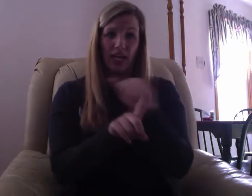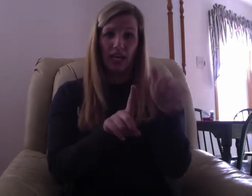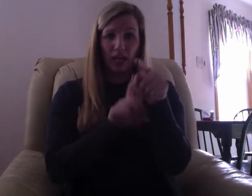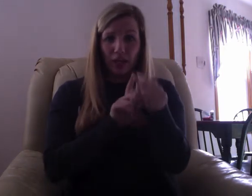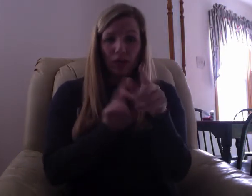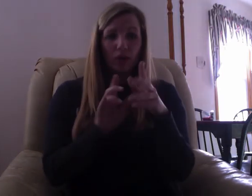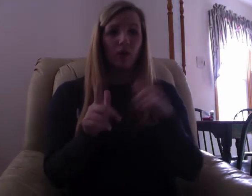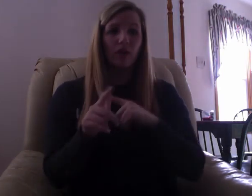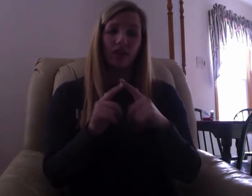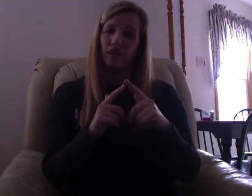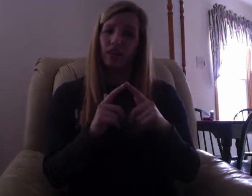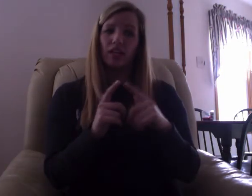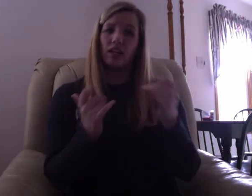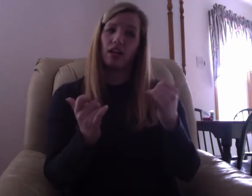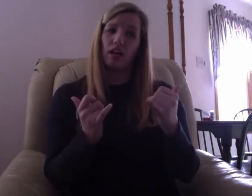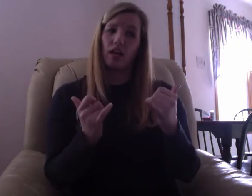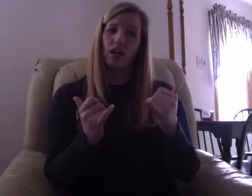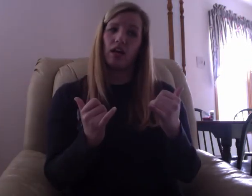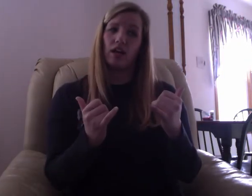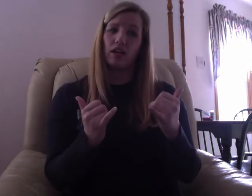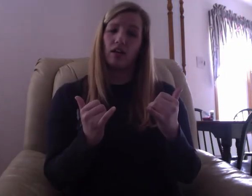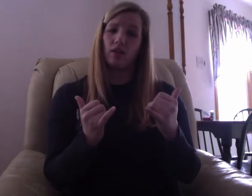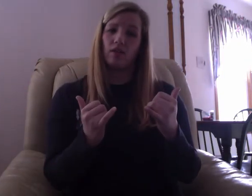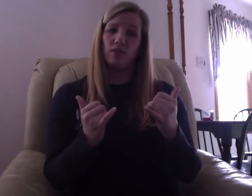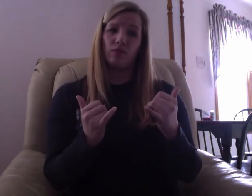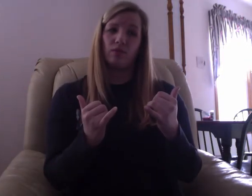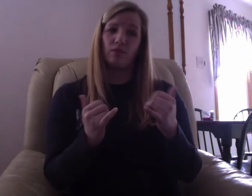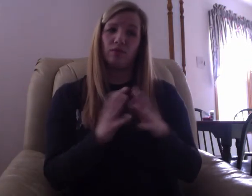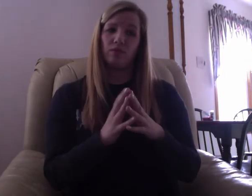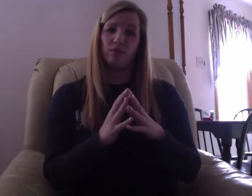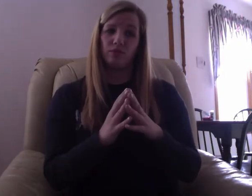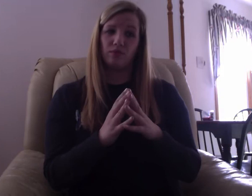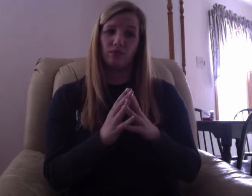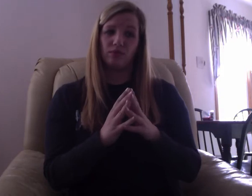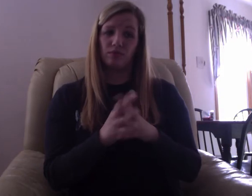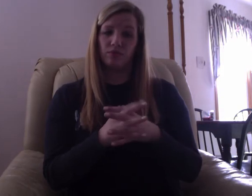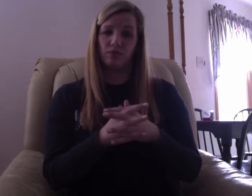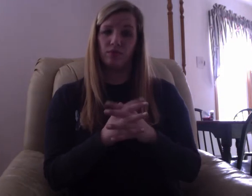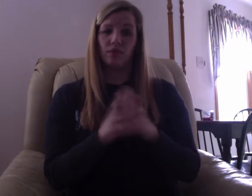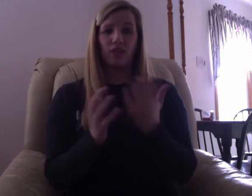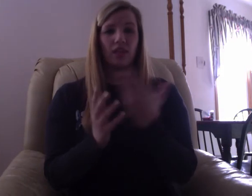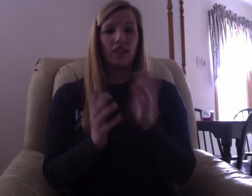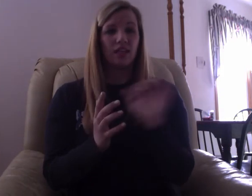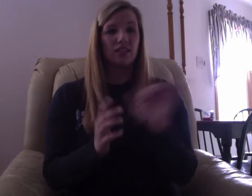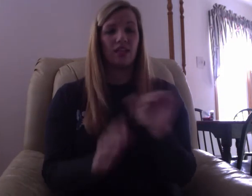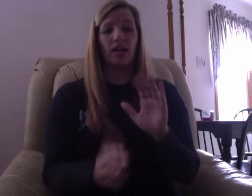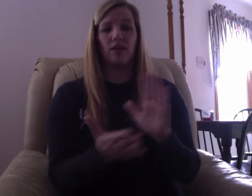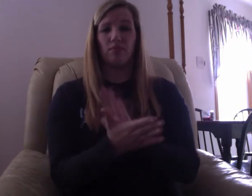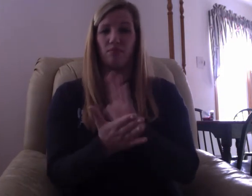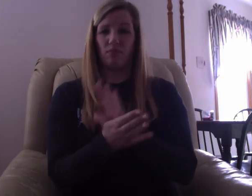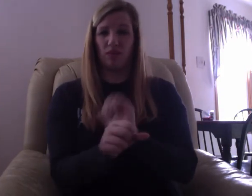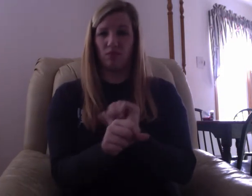So stuff like that, systematic things like that. Even stuff such as paperwork. If I